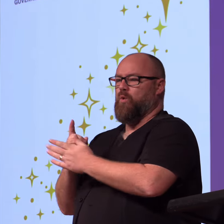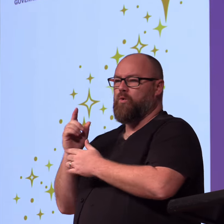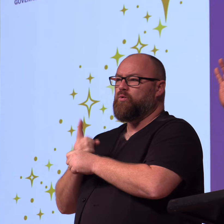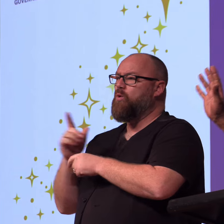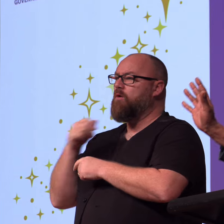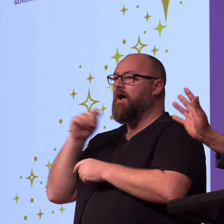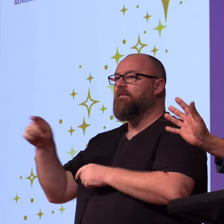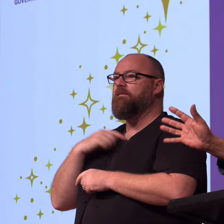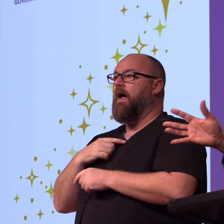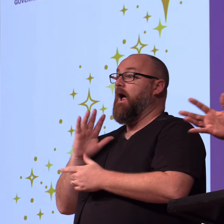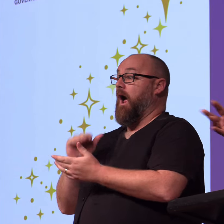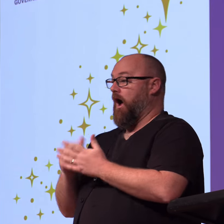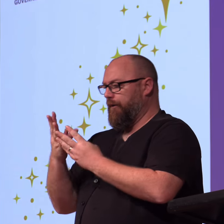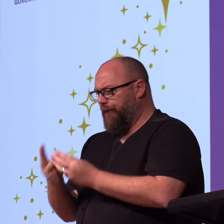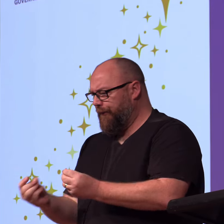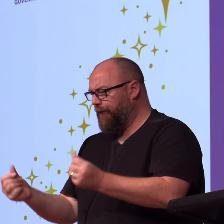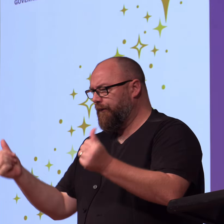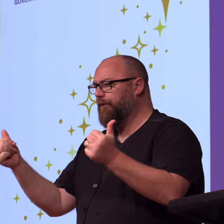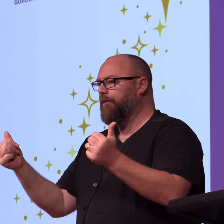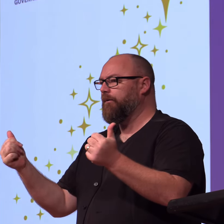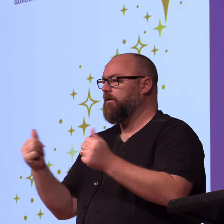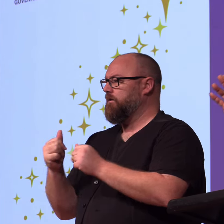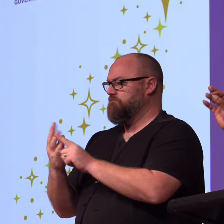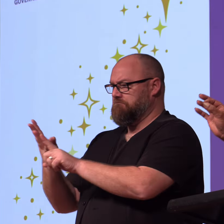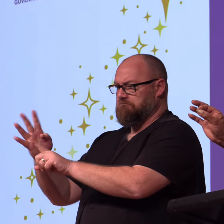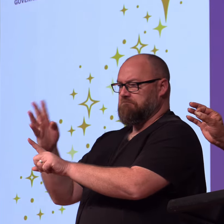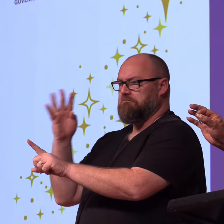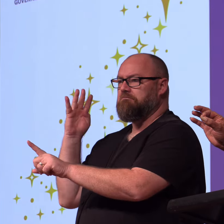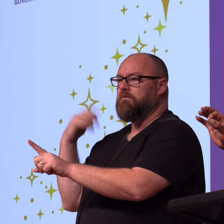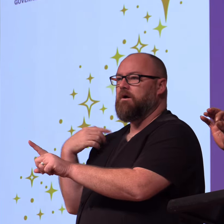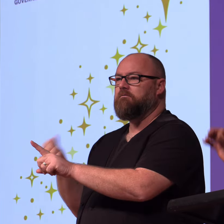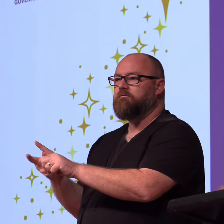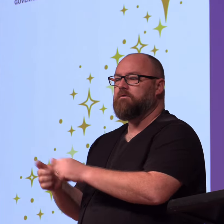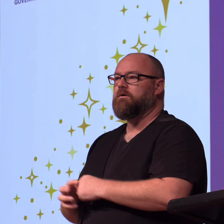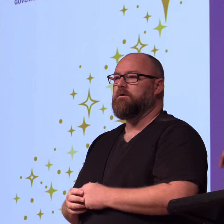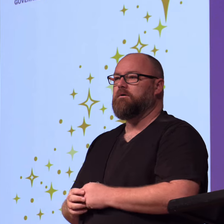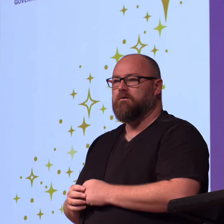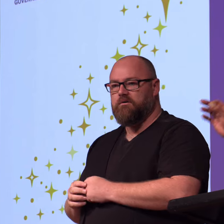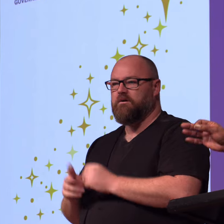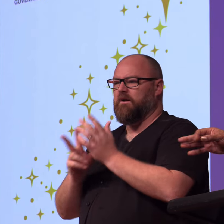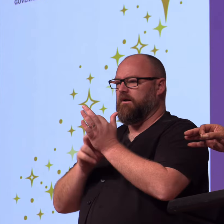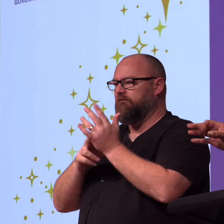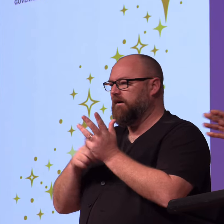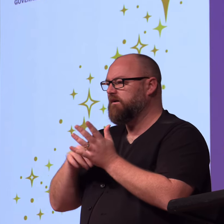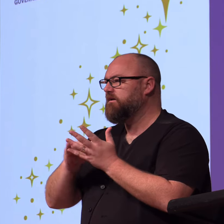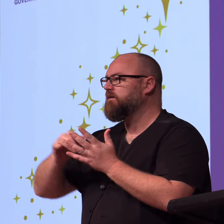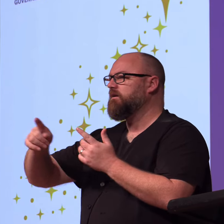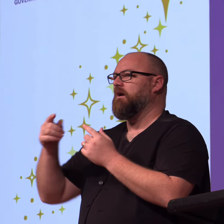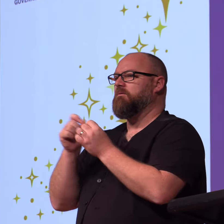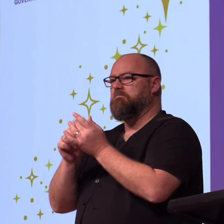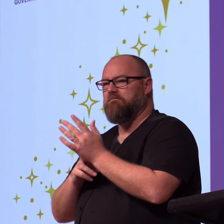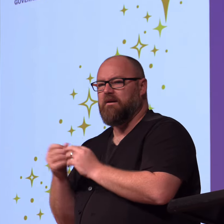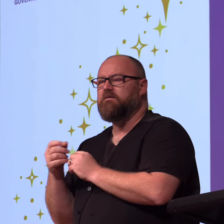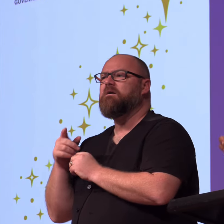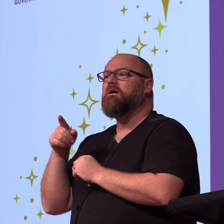earth, and the Seven Brothers followed, and Venus, Birung, is there too.